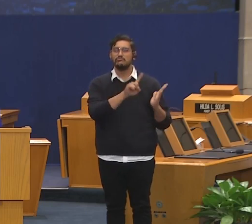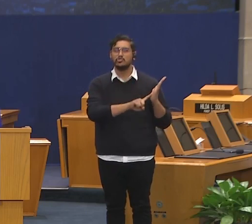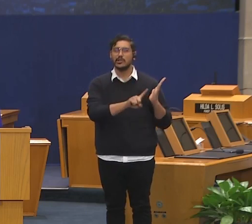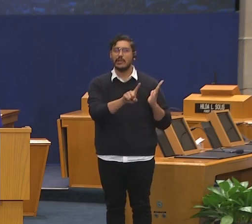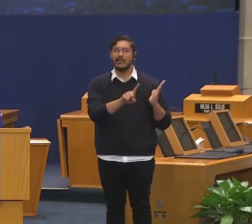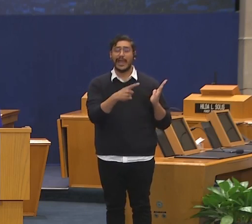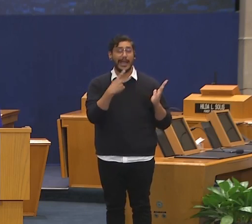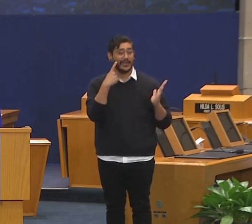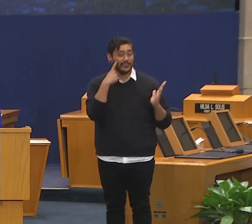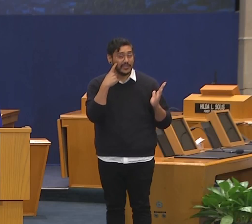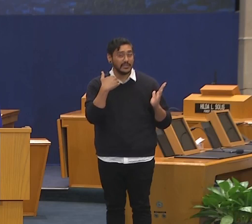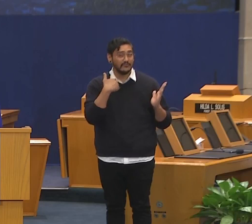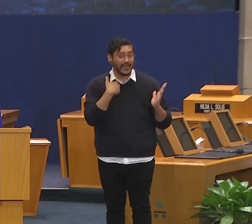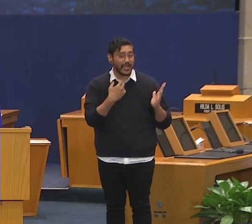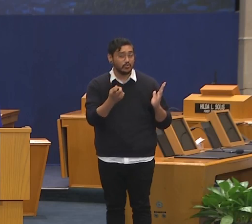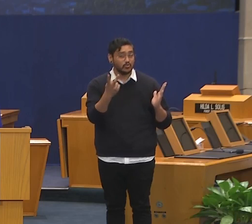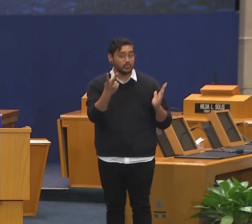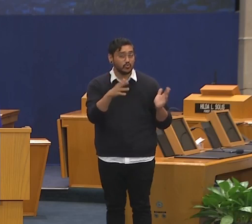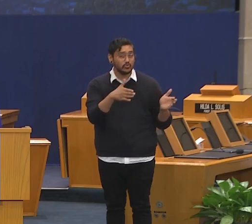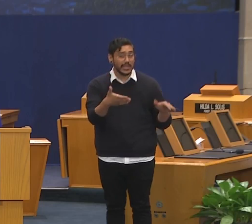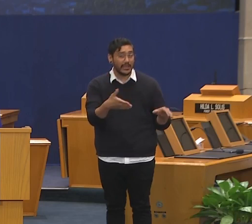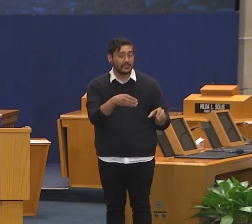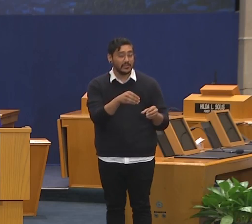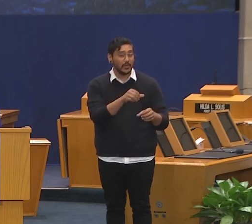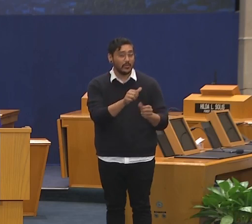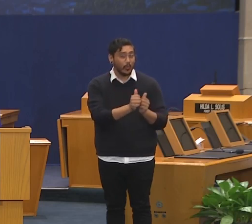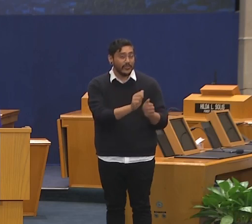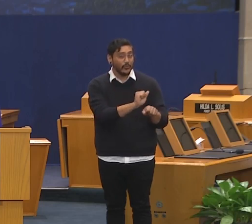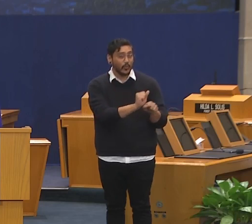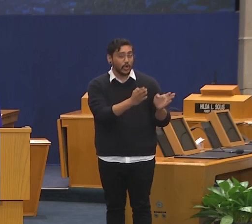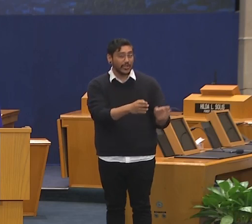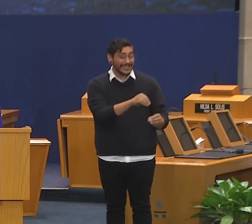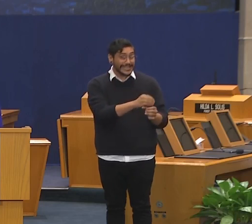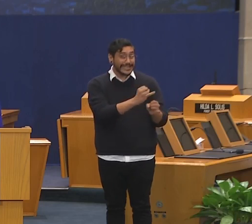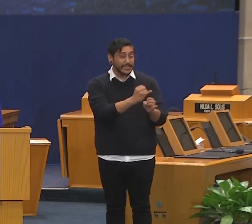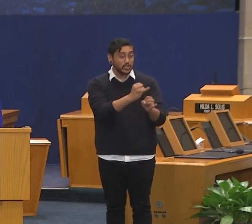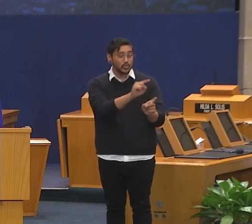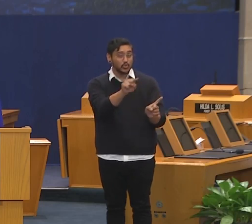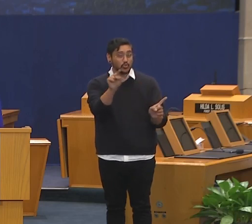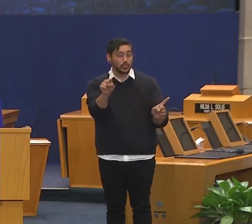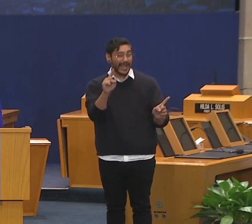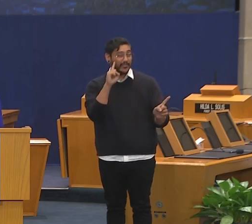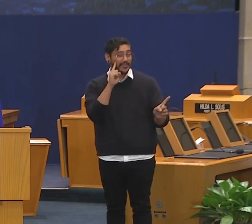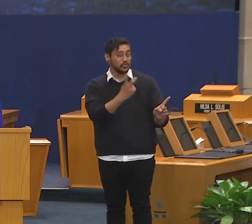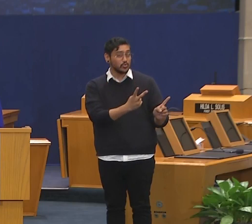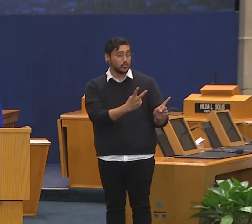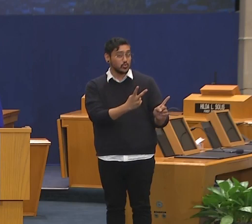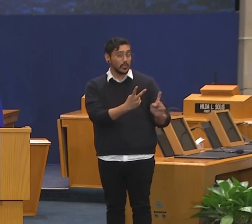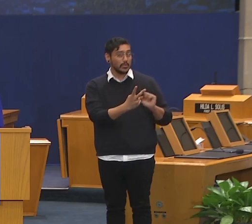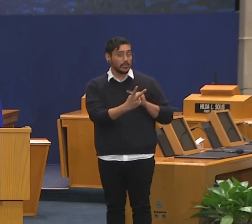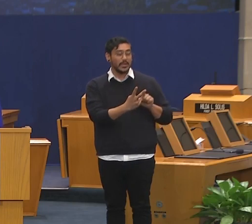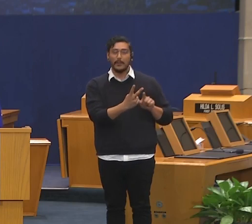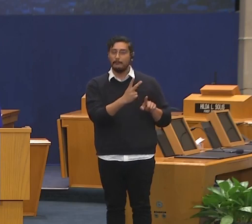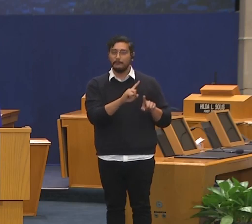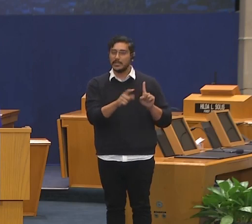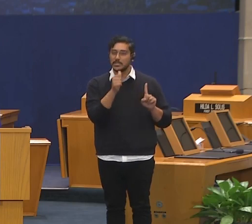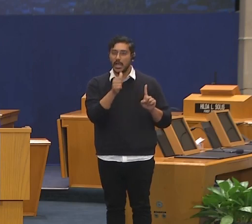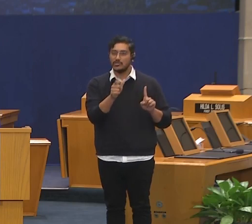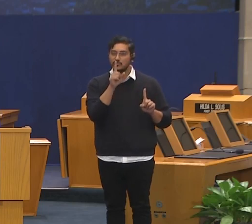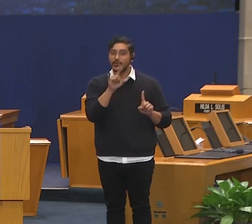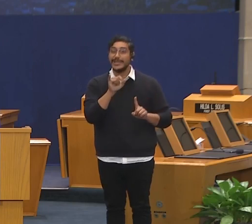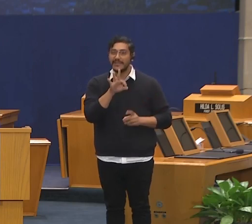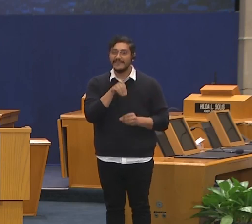been 2 deaths amongst workers in institutional settings, but I'm not sure that any of those occurred at nursing homes or